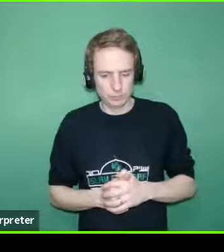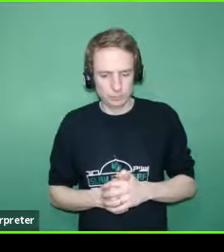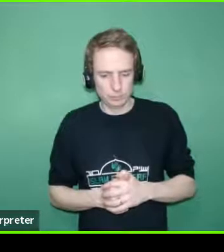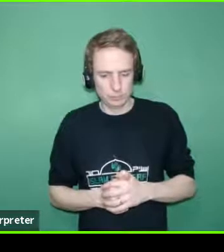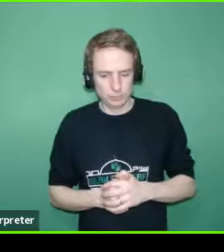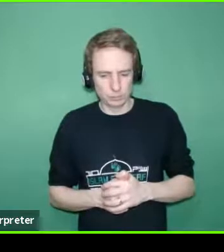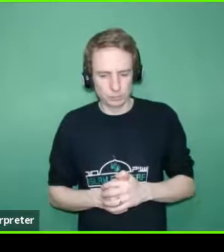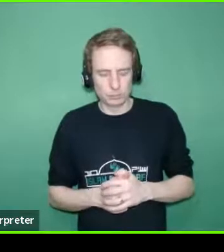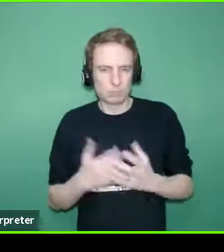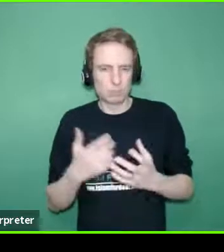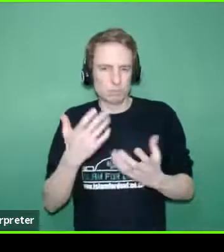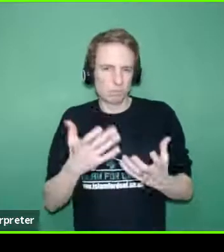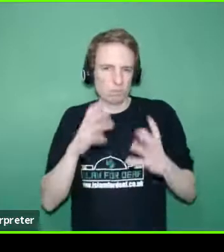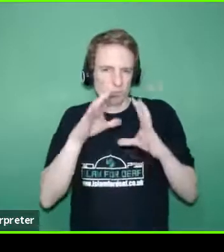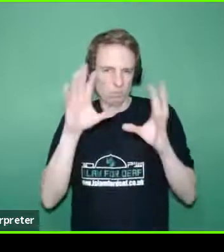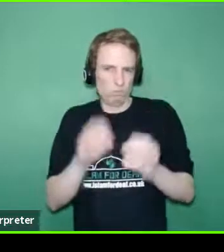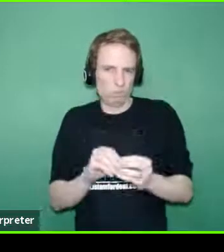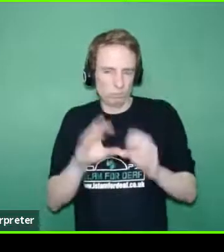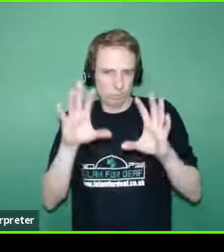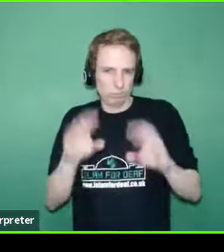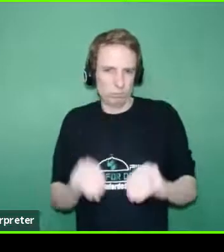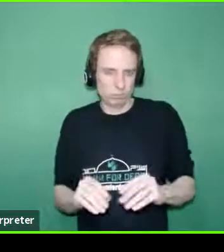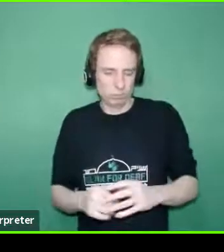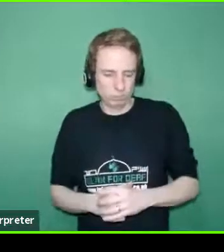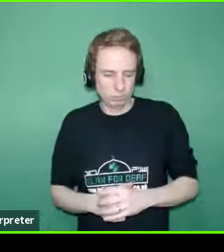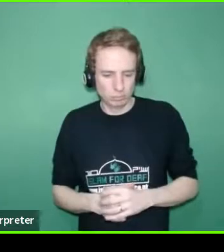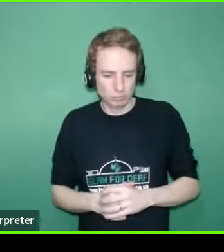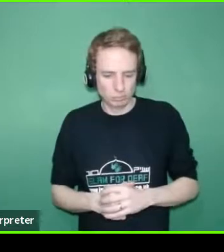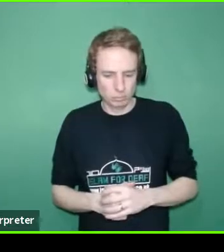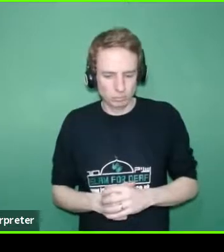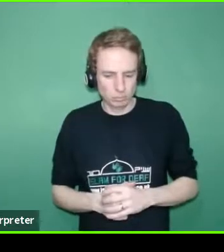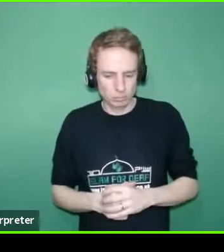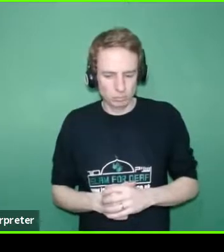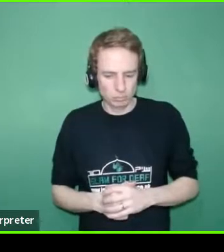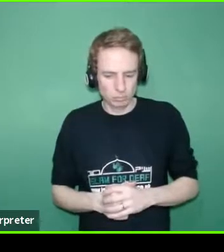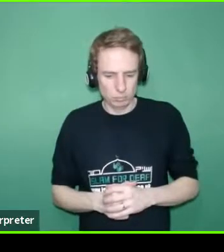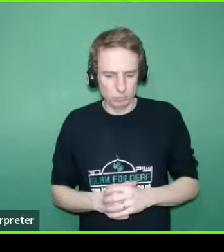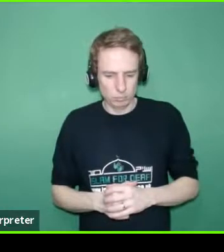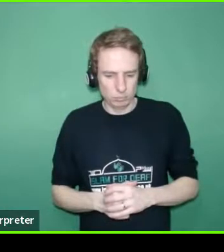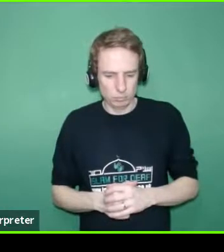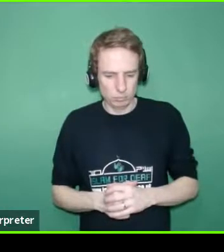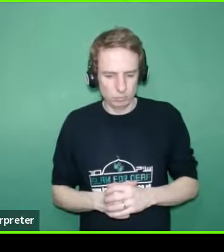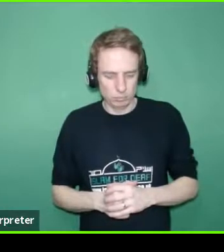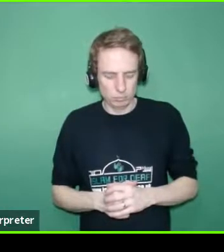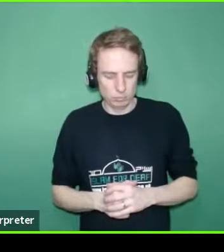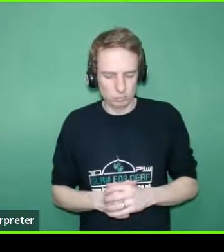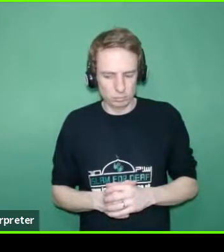Inshallah. Akil, you want to unmute?